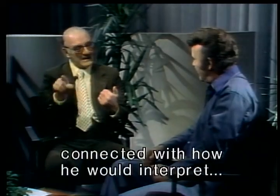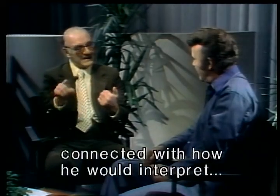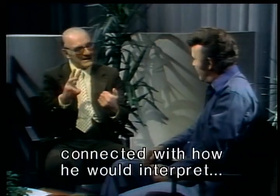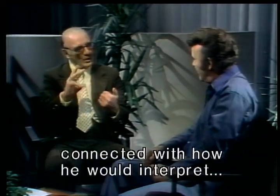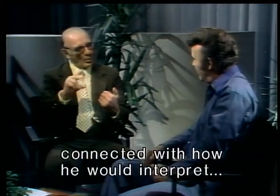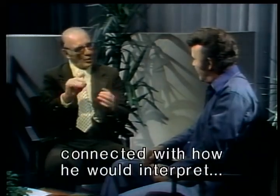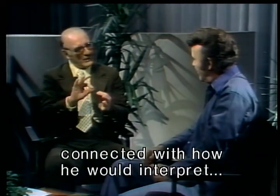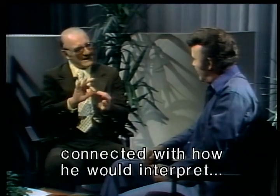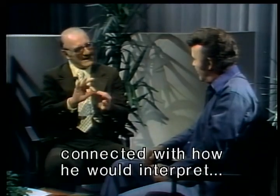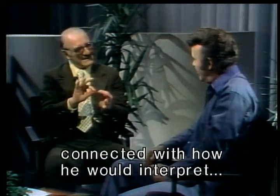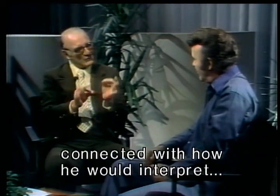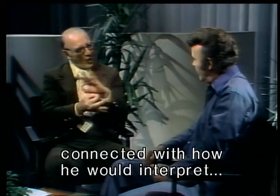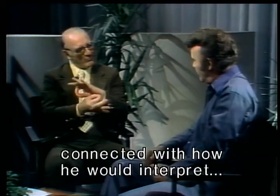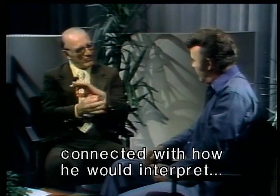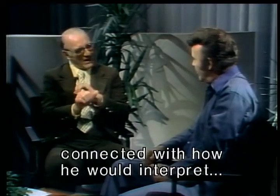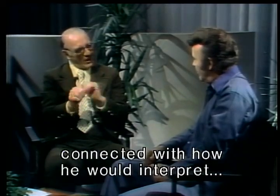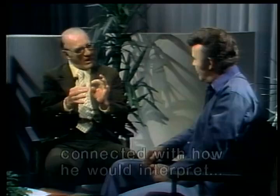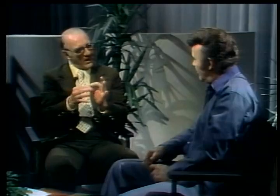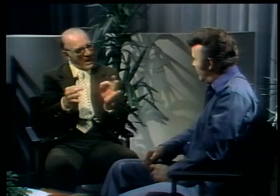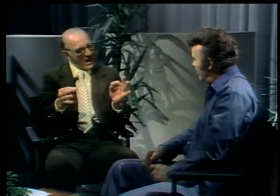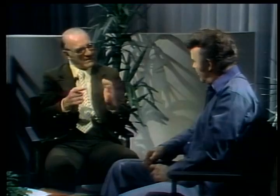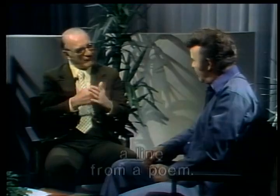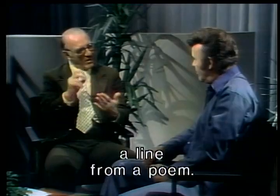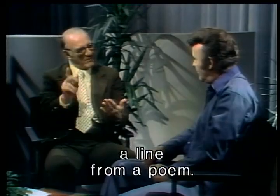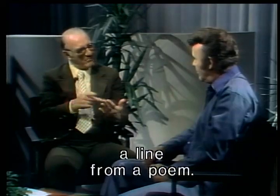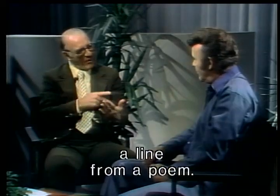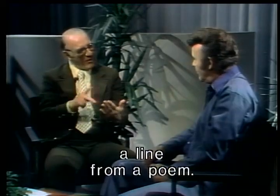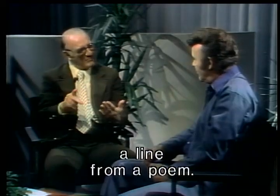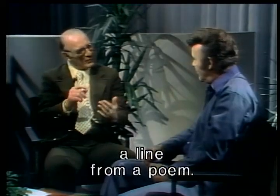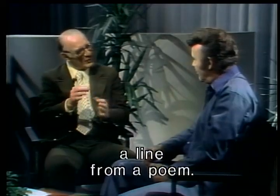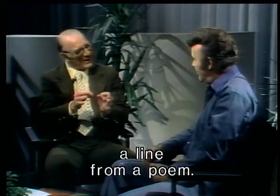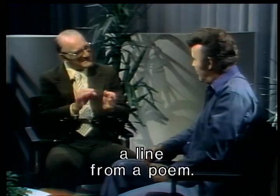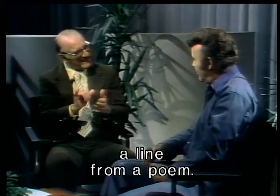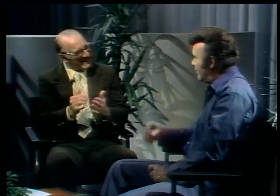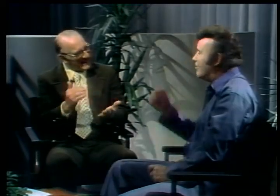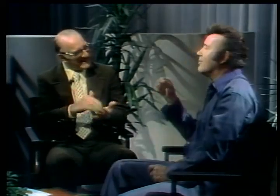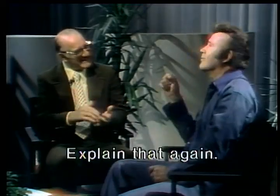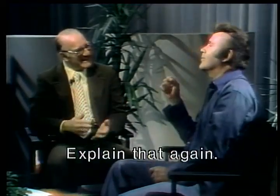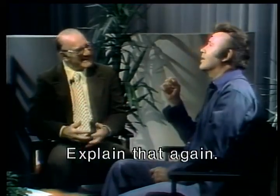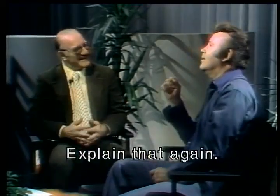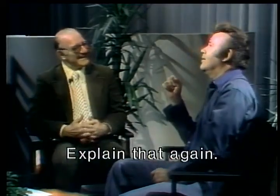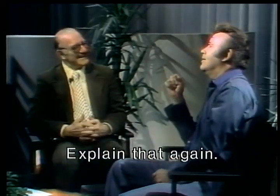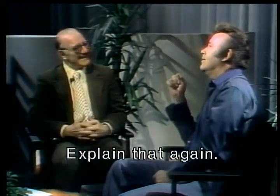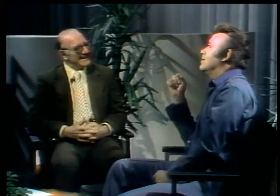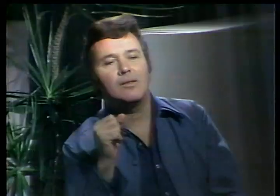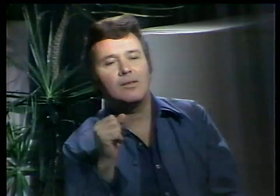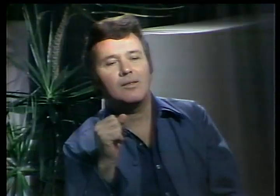he would interpret a line from a poem. Explain that again.